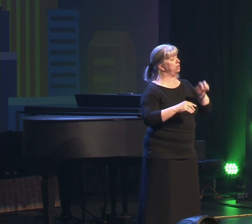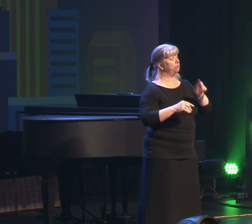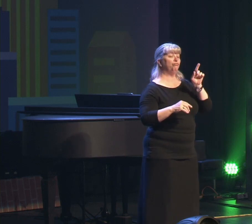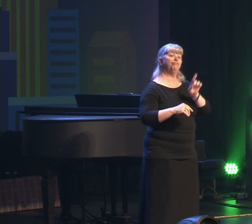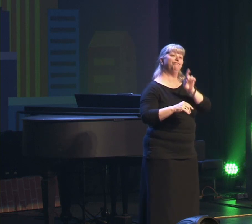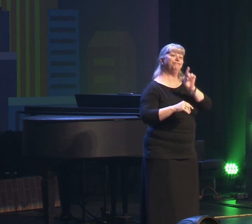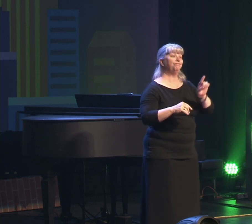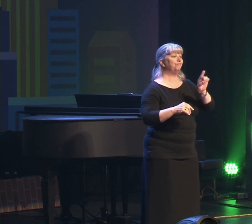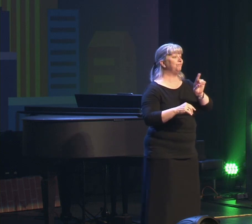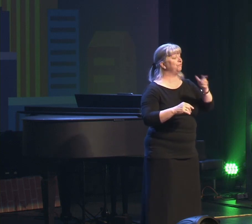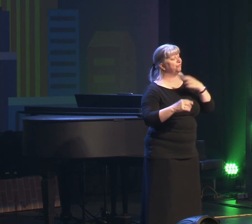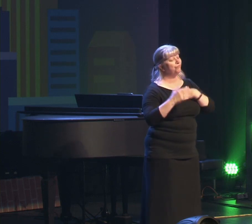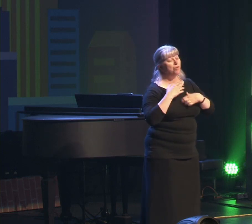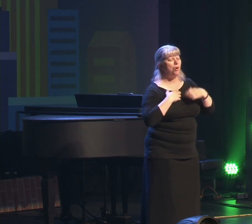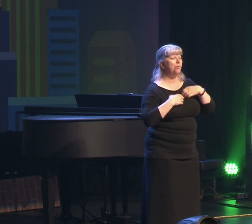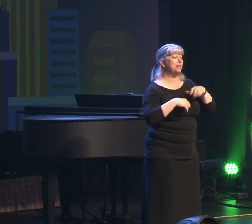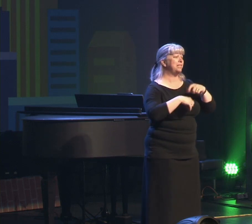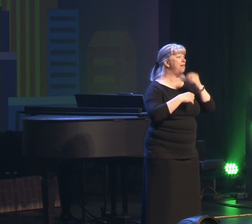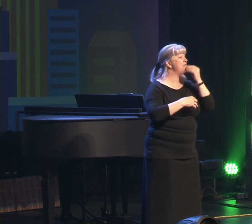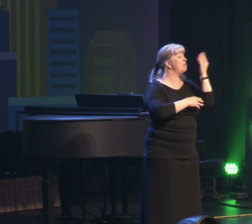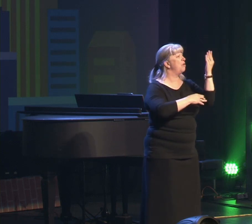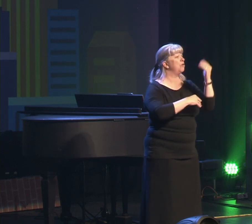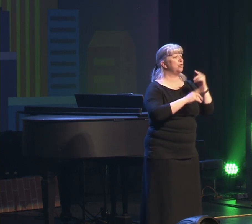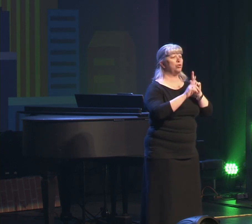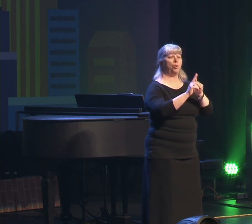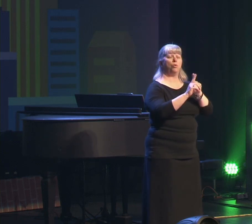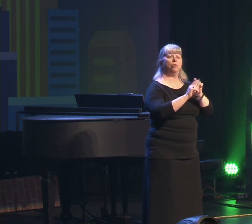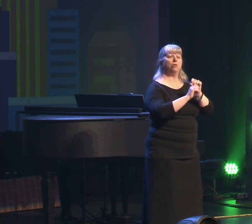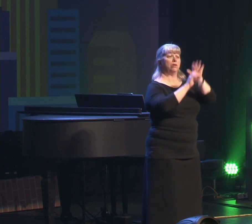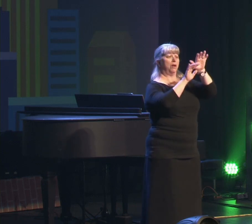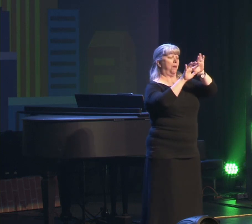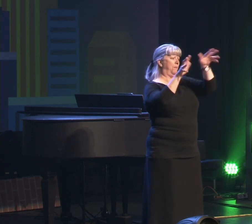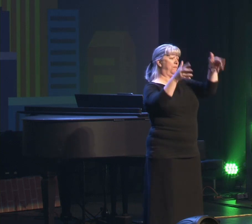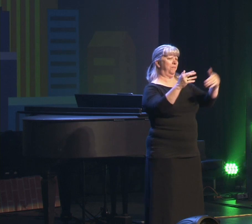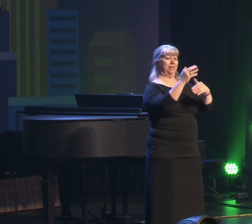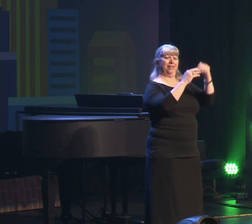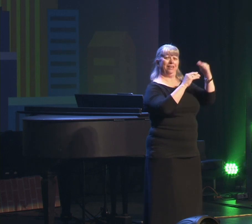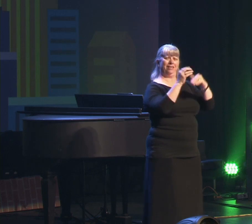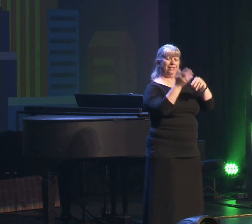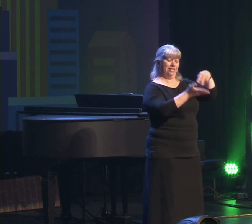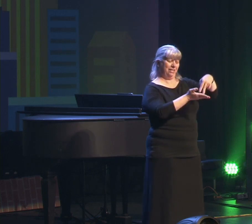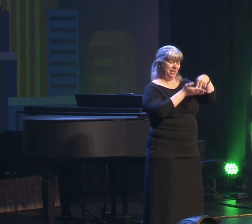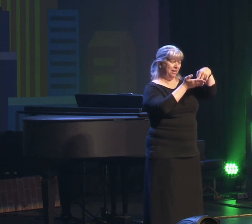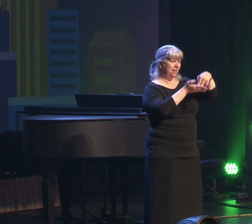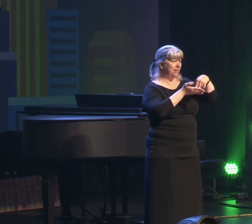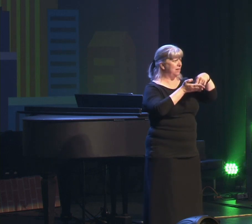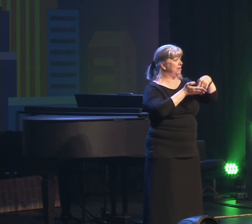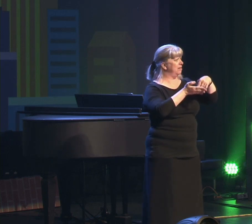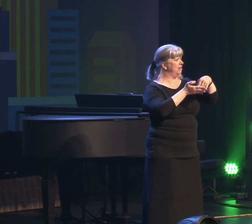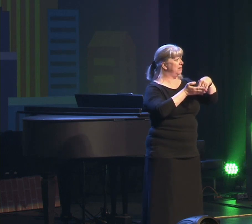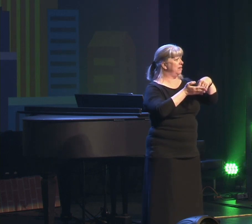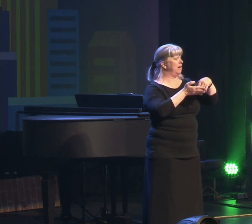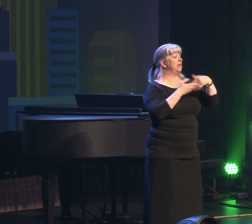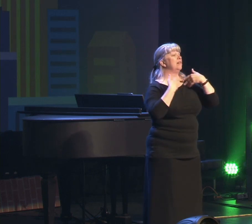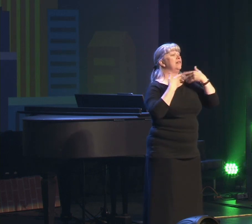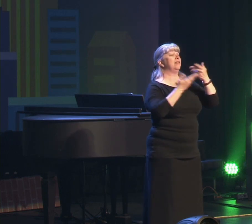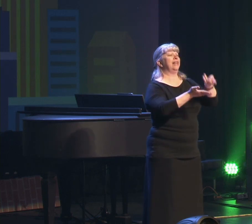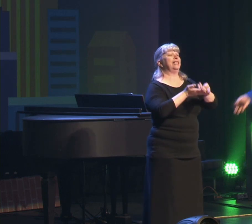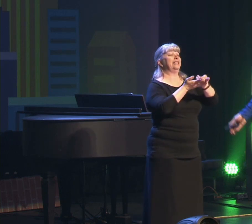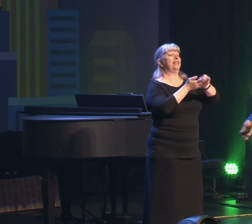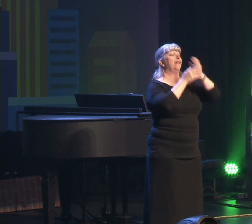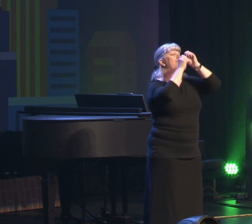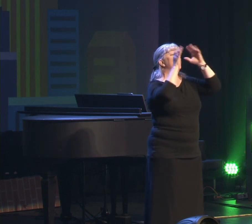and he's hungry, it's about time for lunch. He goes up on the top of this building that he's staying in and he kind of lays down and he has a vision,